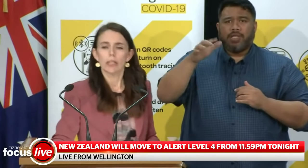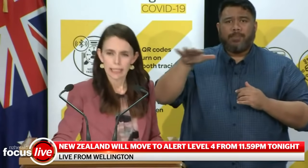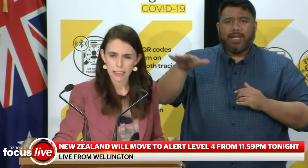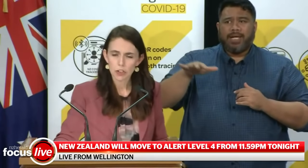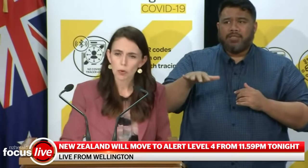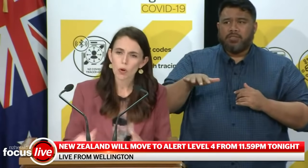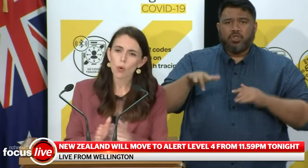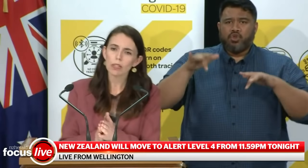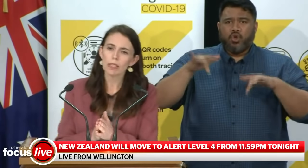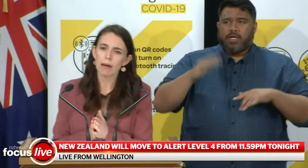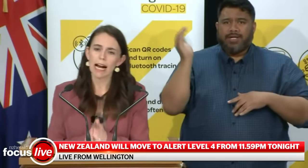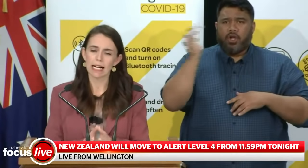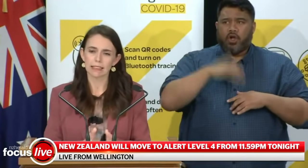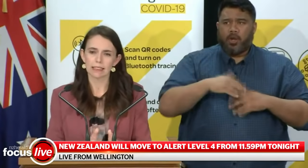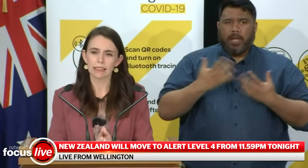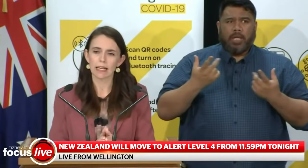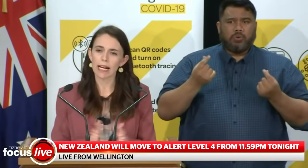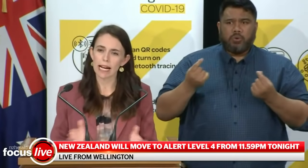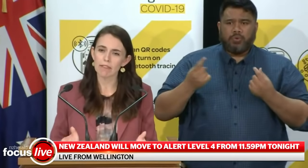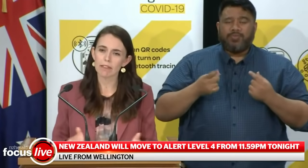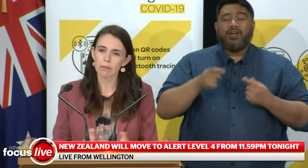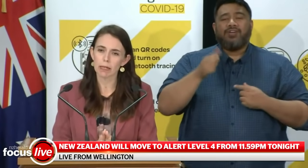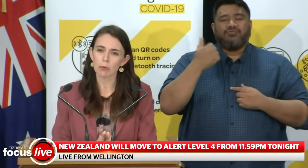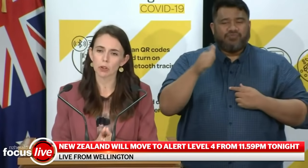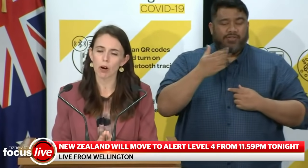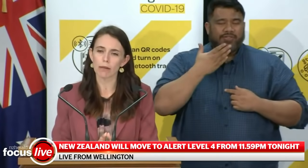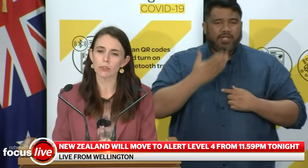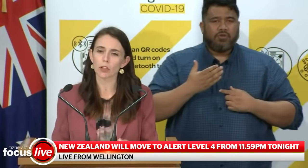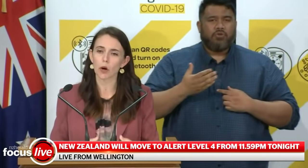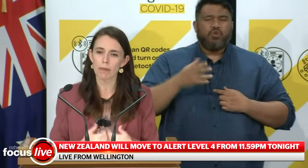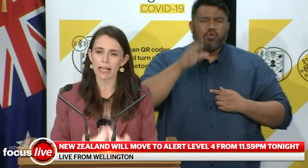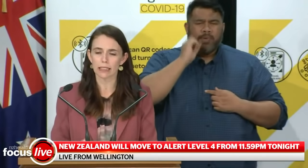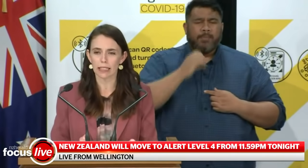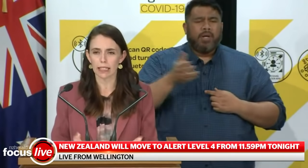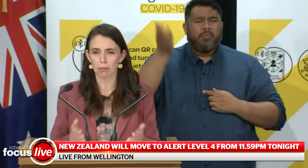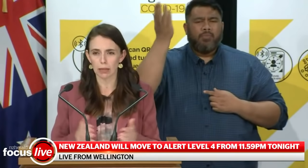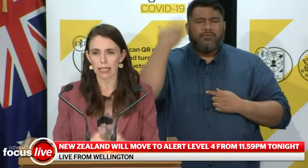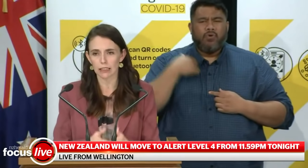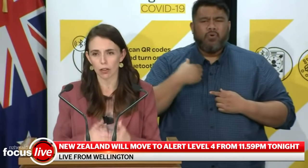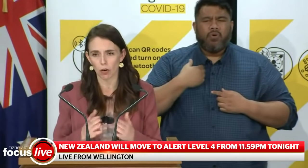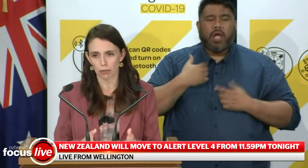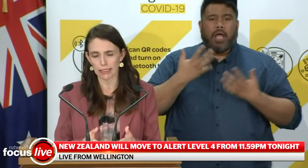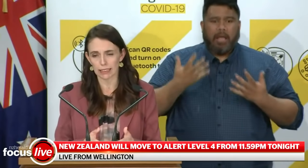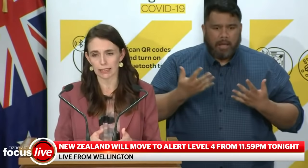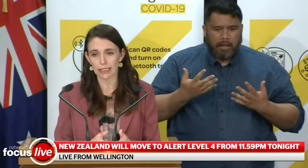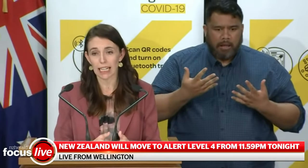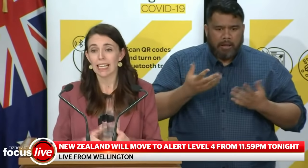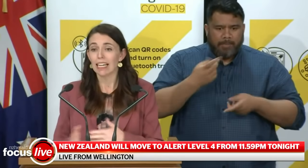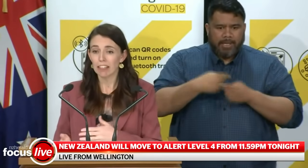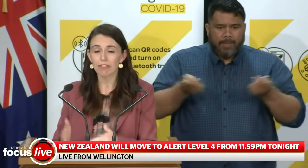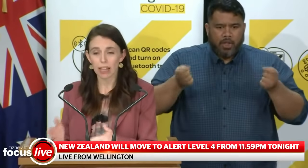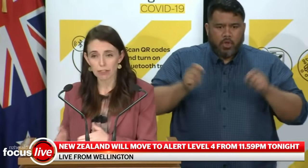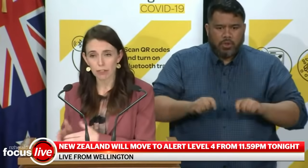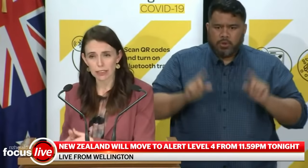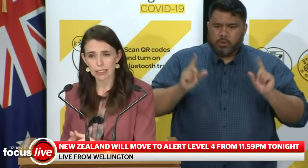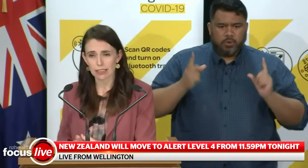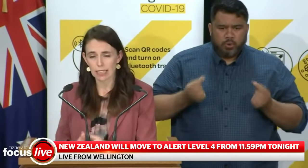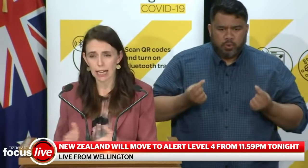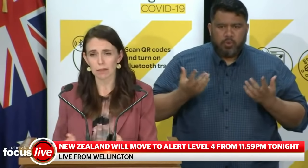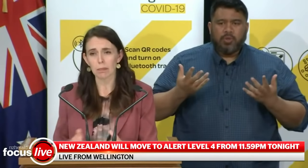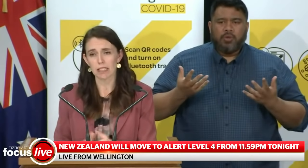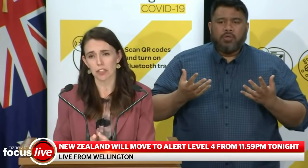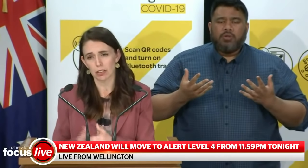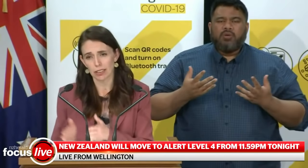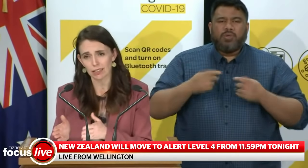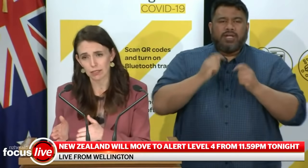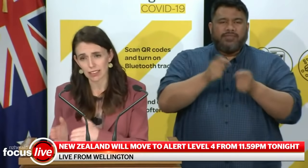if they can't? Yes, you'll recall in the past that we have given people time to go back to their place of residence if they, for instance,